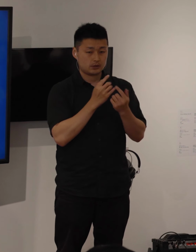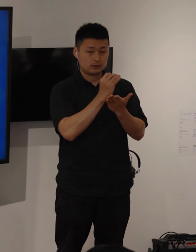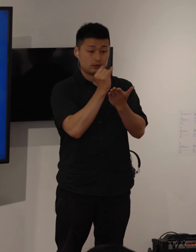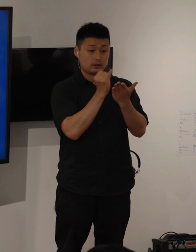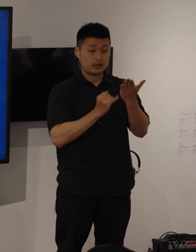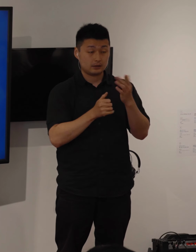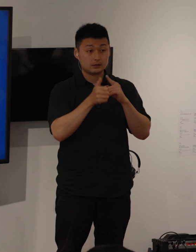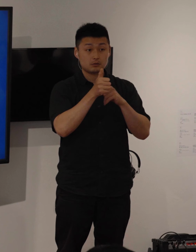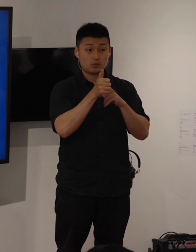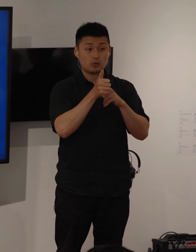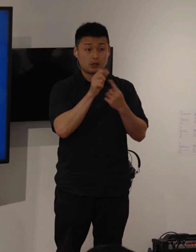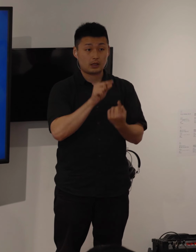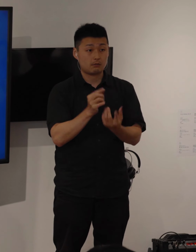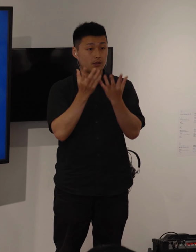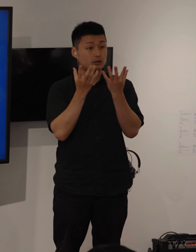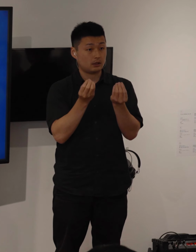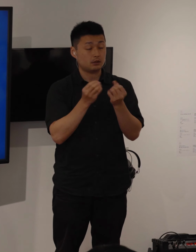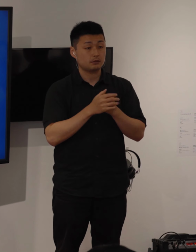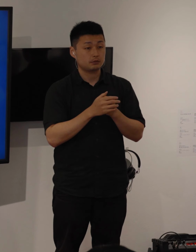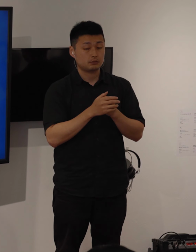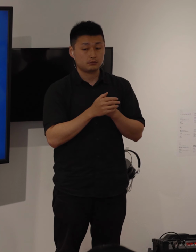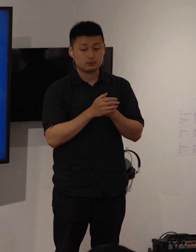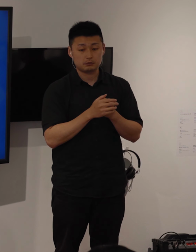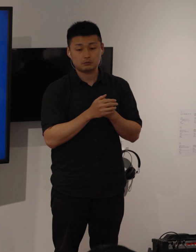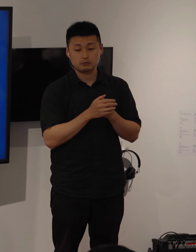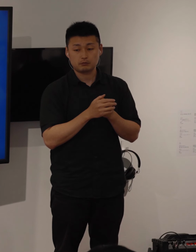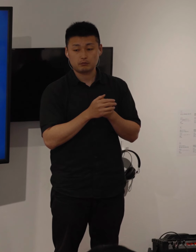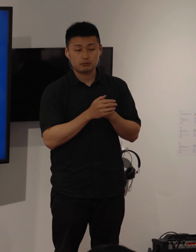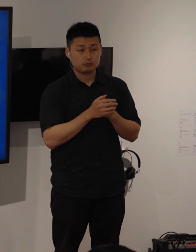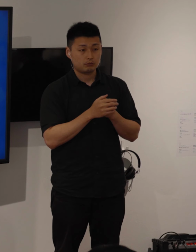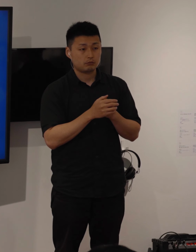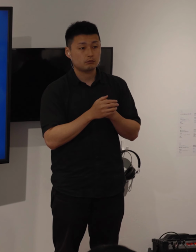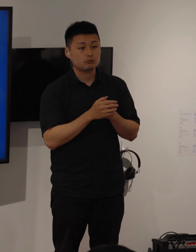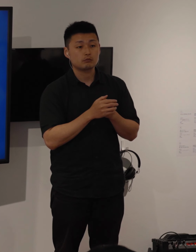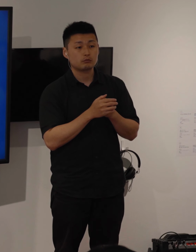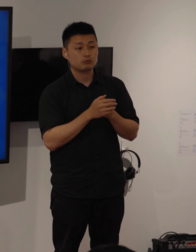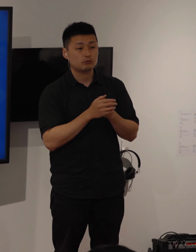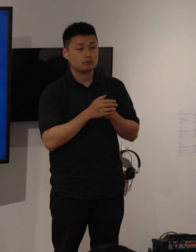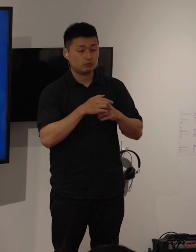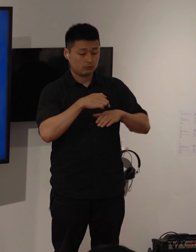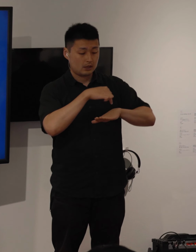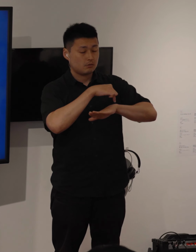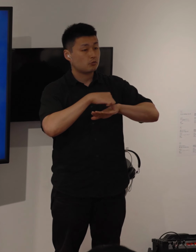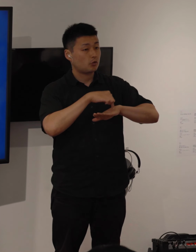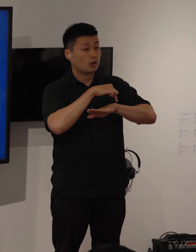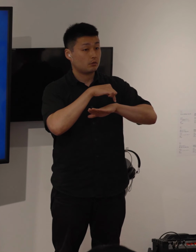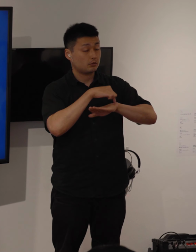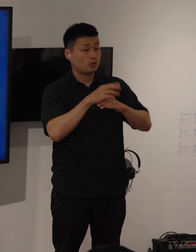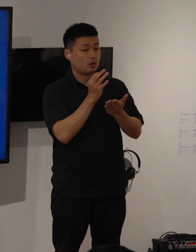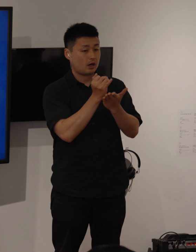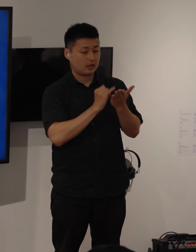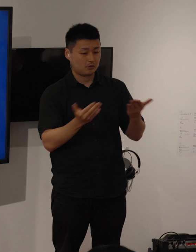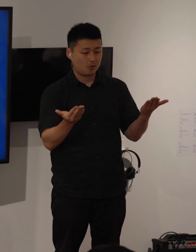the UK. And Project Artworks is a disability art studio in Hastings, and they were up for the Turner